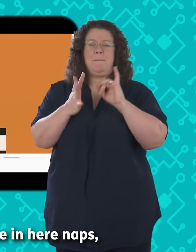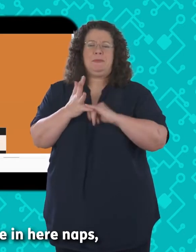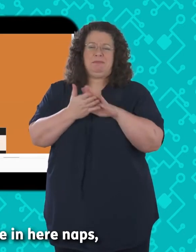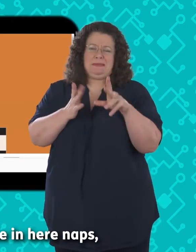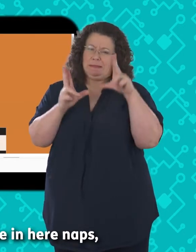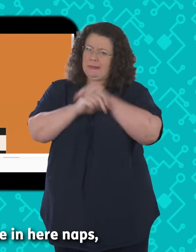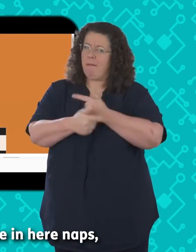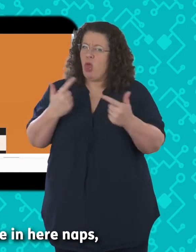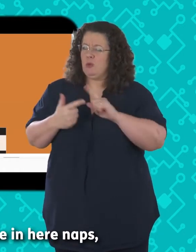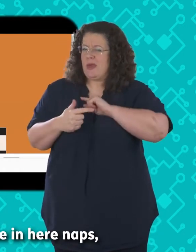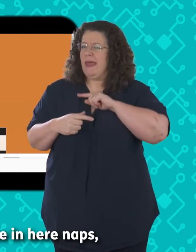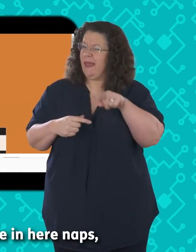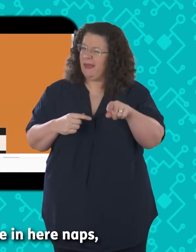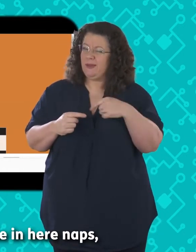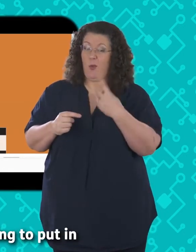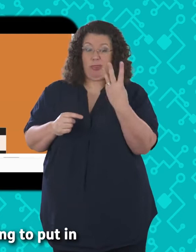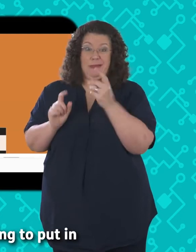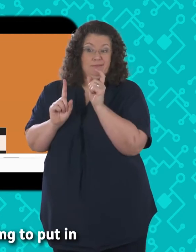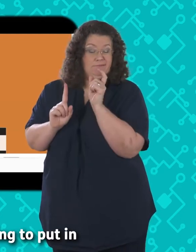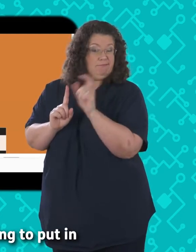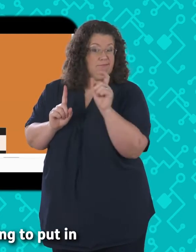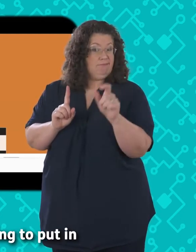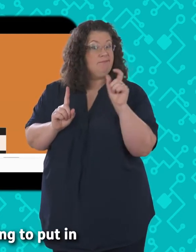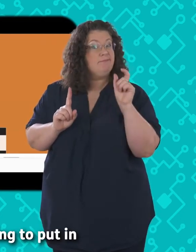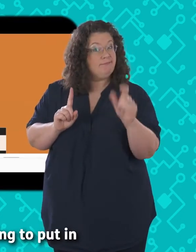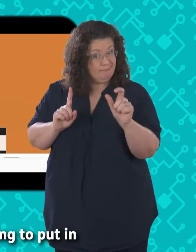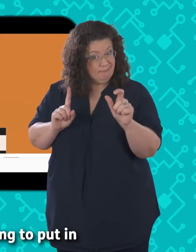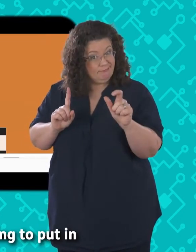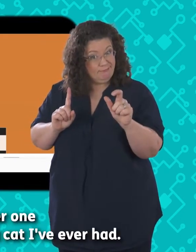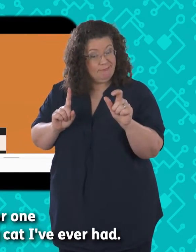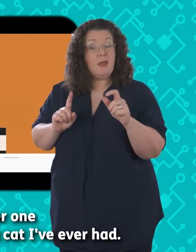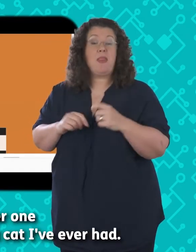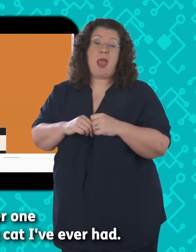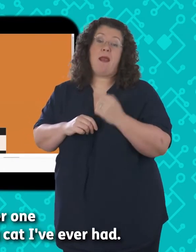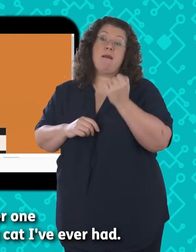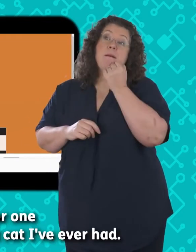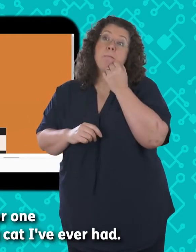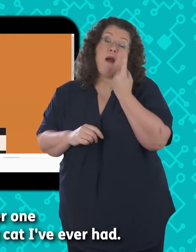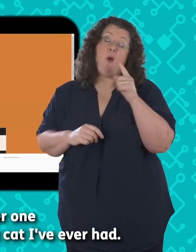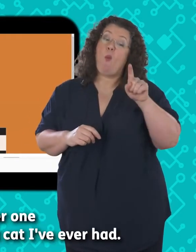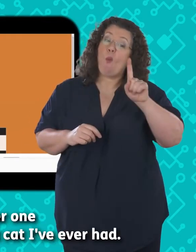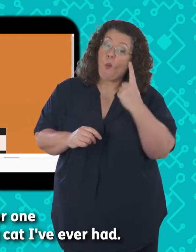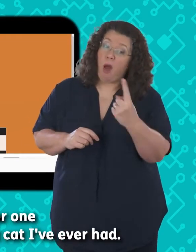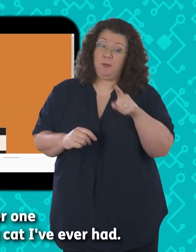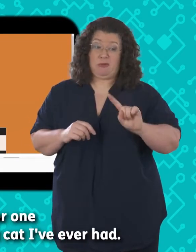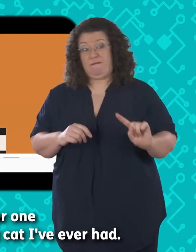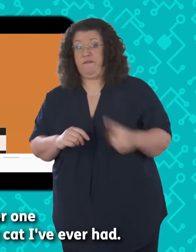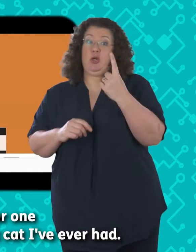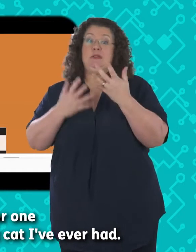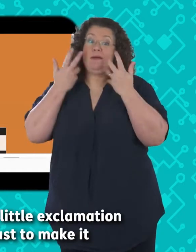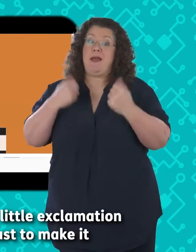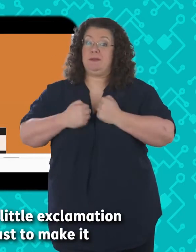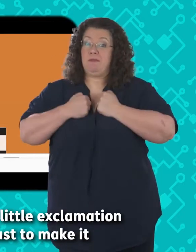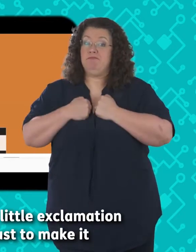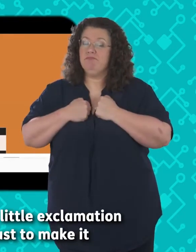here naps. And then I'm going to put in the number 1 because she's the first cat I've ever had.